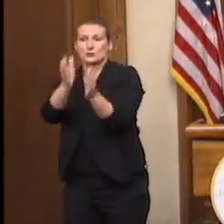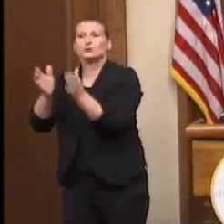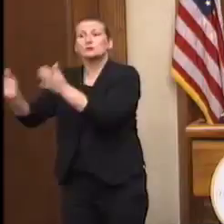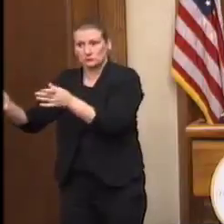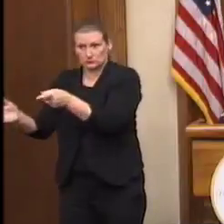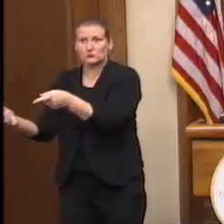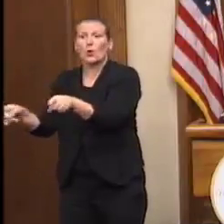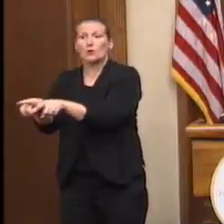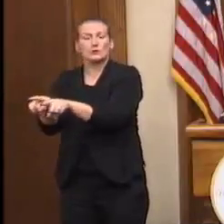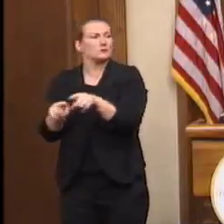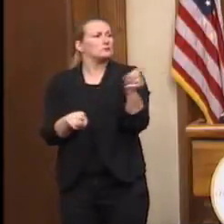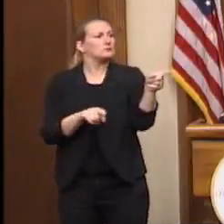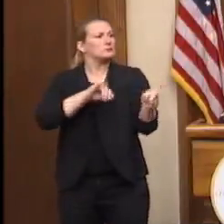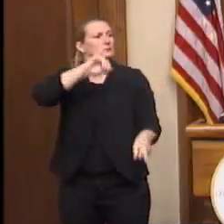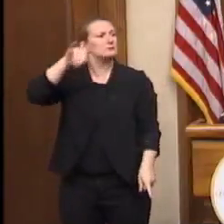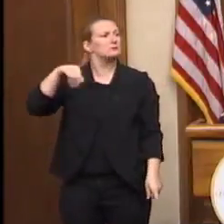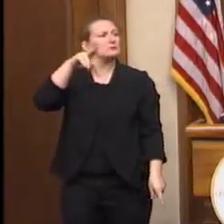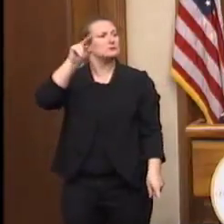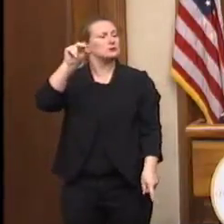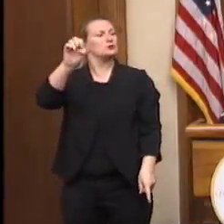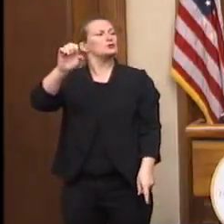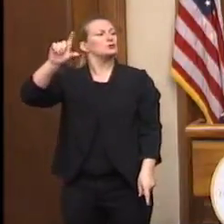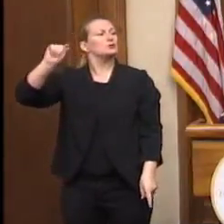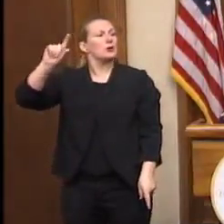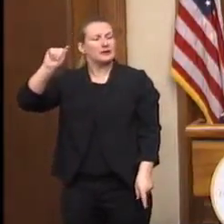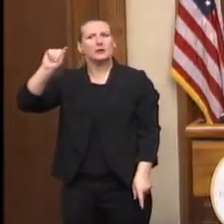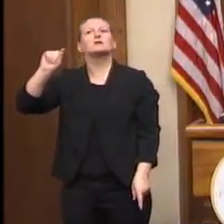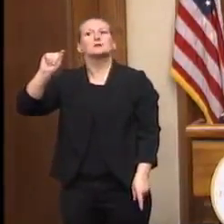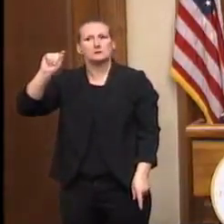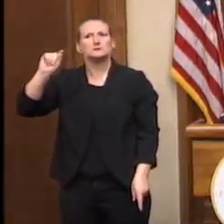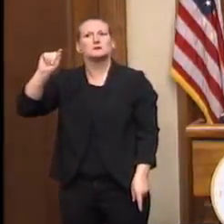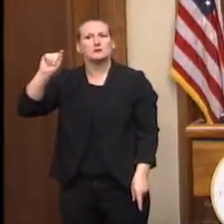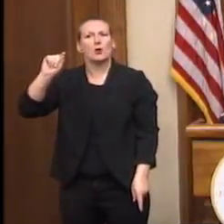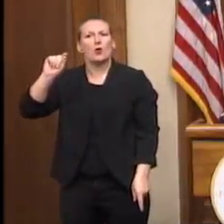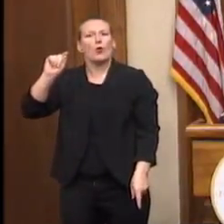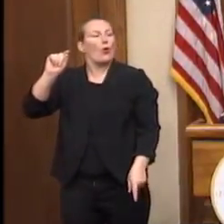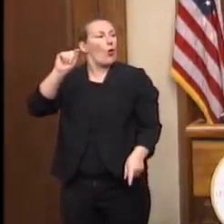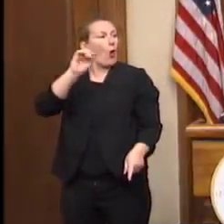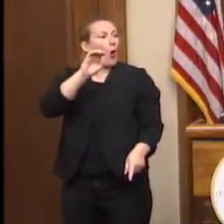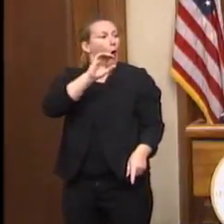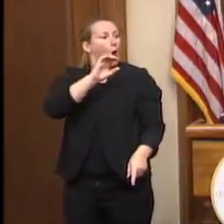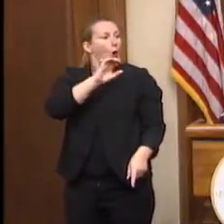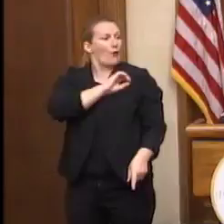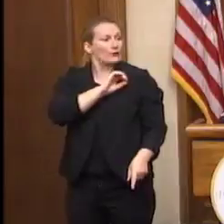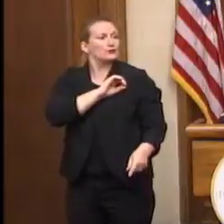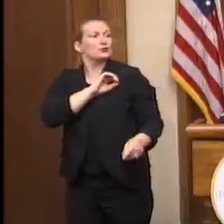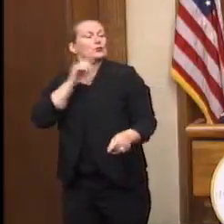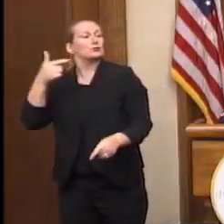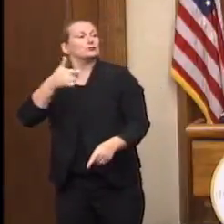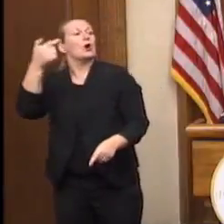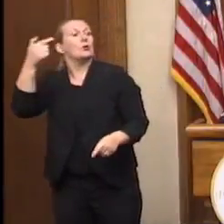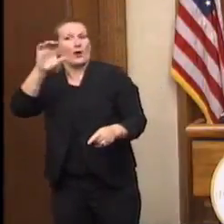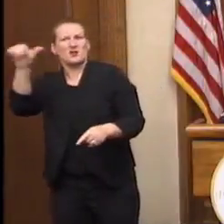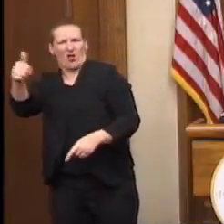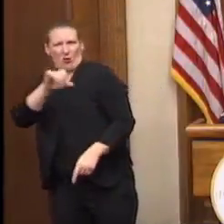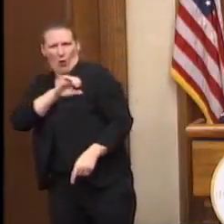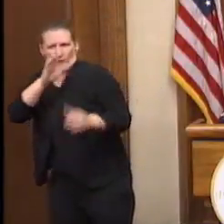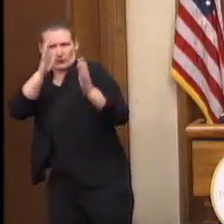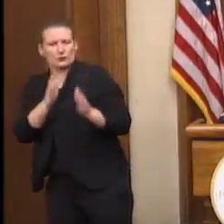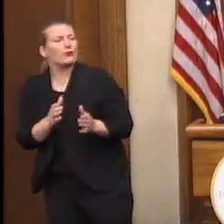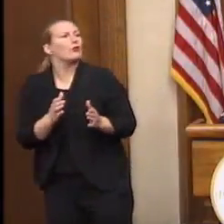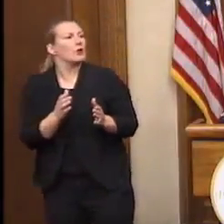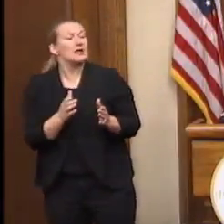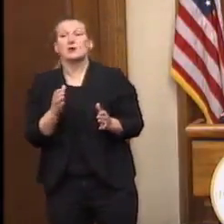June 20th, Milton Green, an officer was shot by another officer. And on that night, Chief O'Toole had stood up and given a